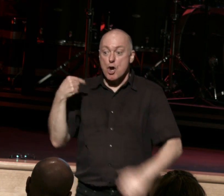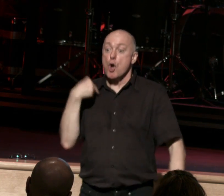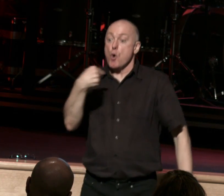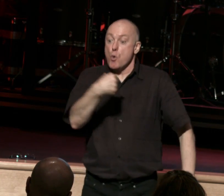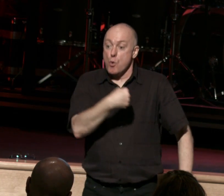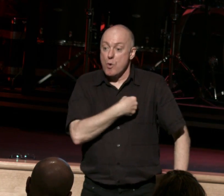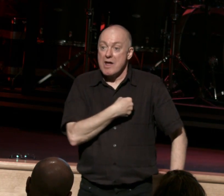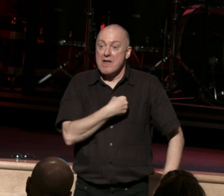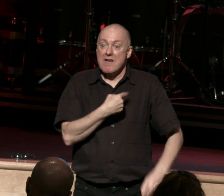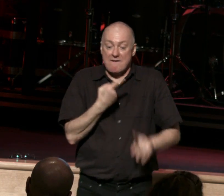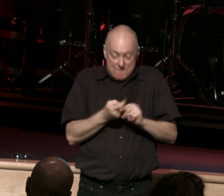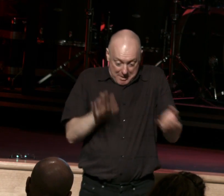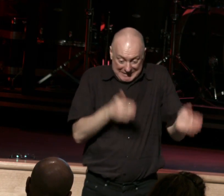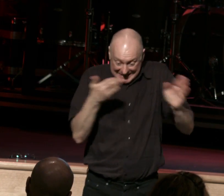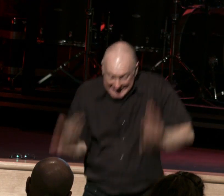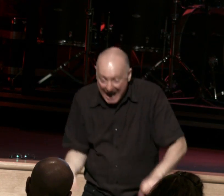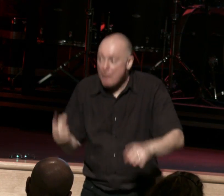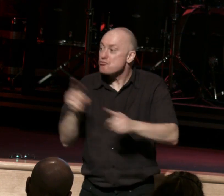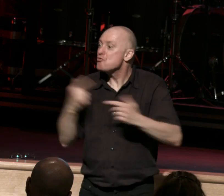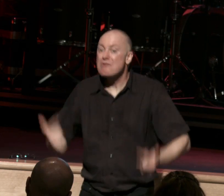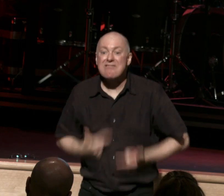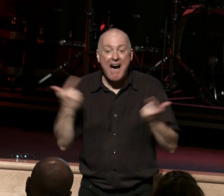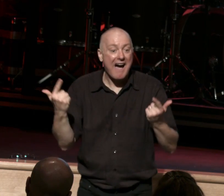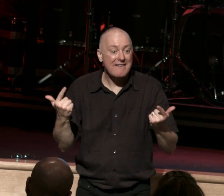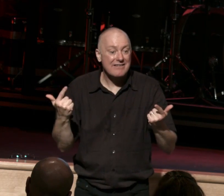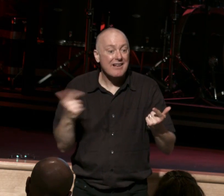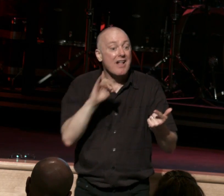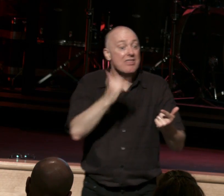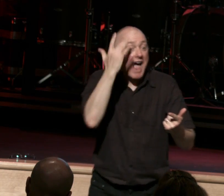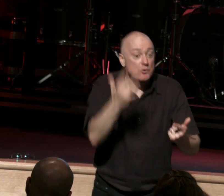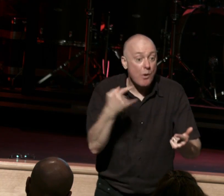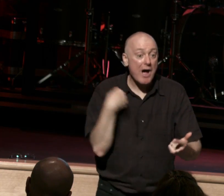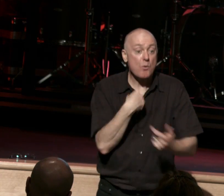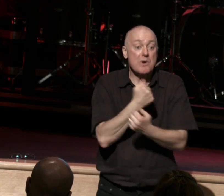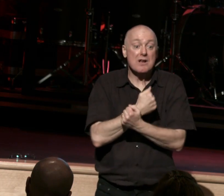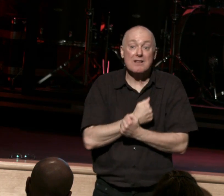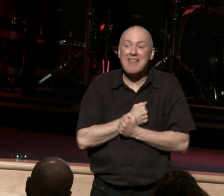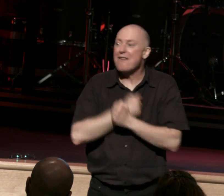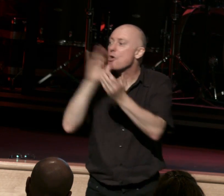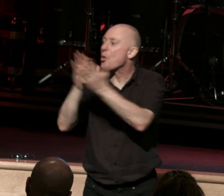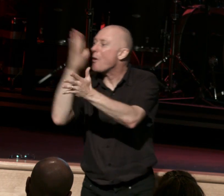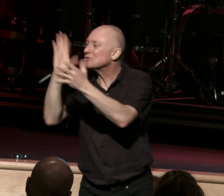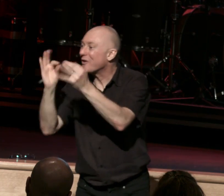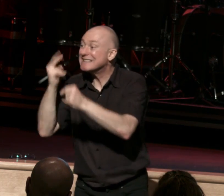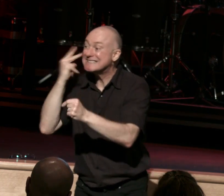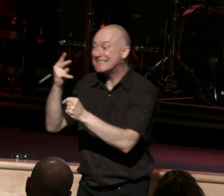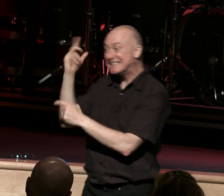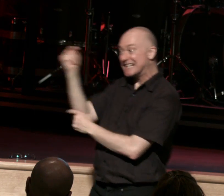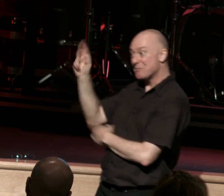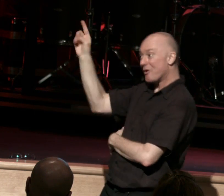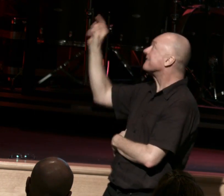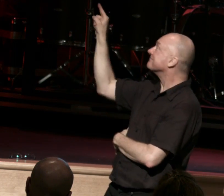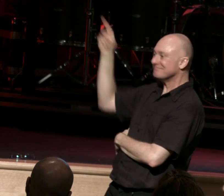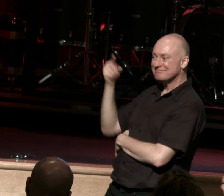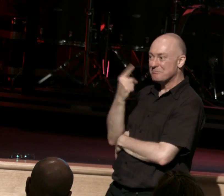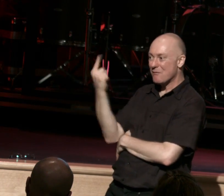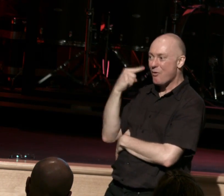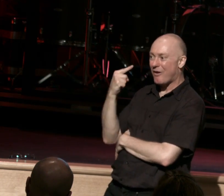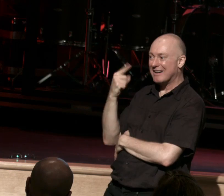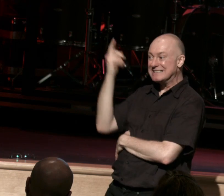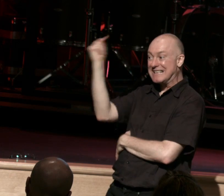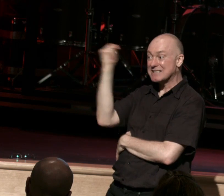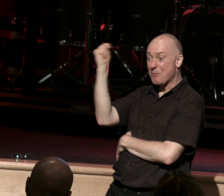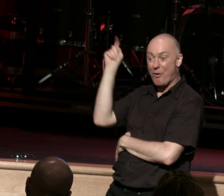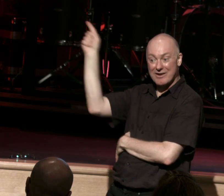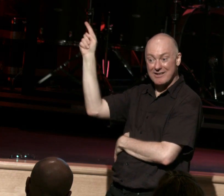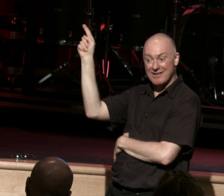We literally go from death to life. And this is why we love glory stories so much in our church and wherever